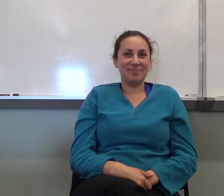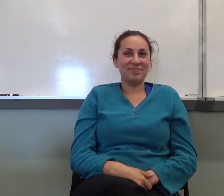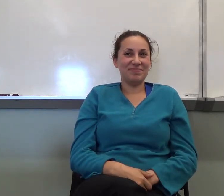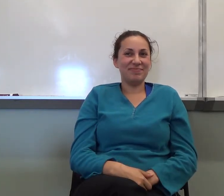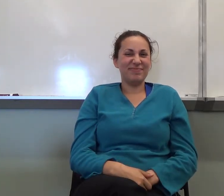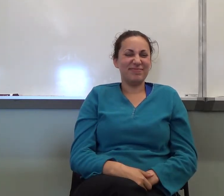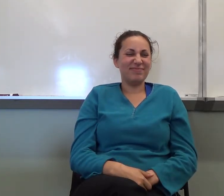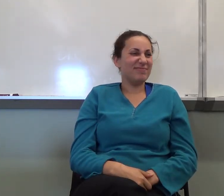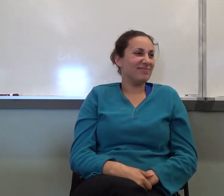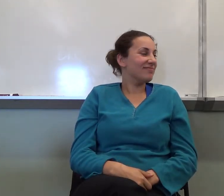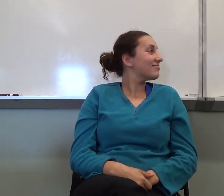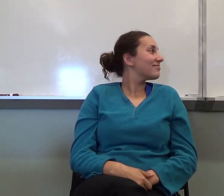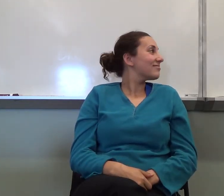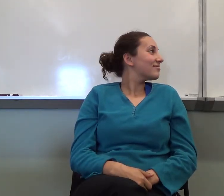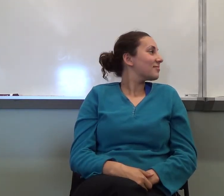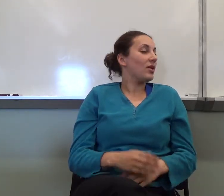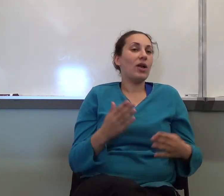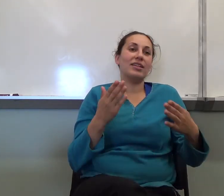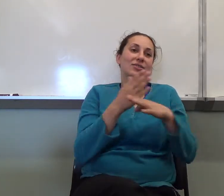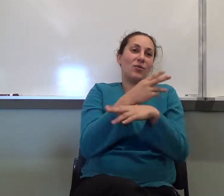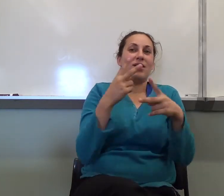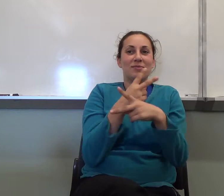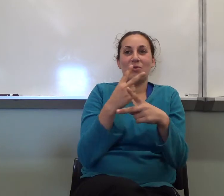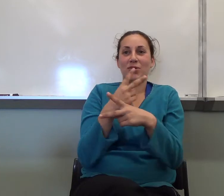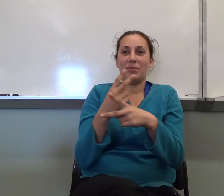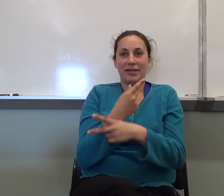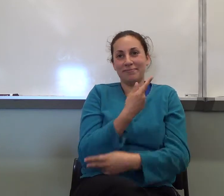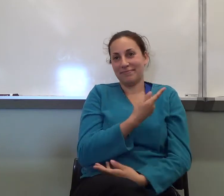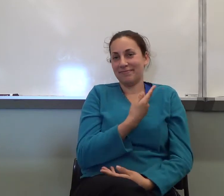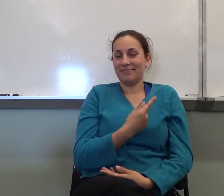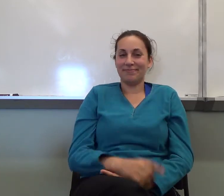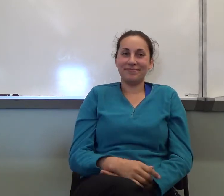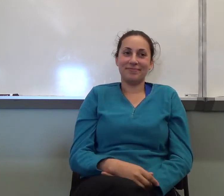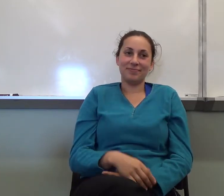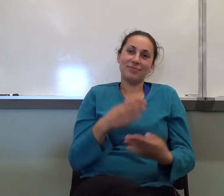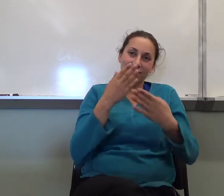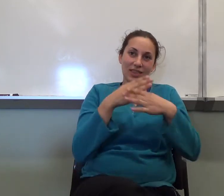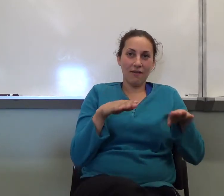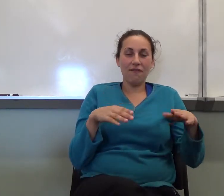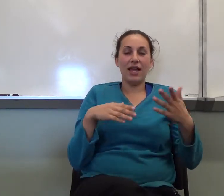So cross multiplying, you get that. And then, of course, you divide by this.